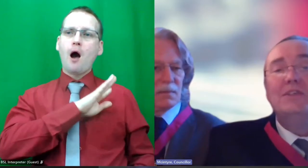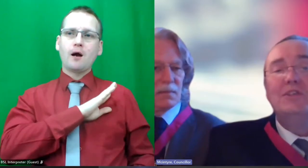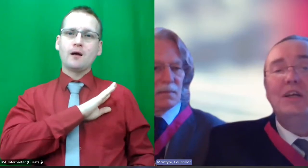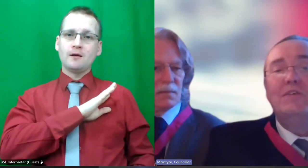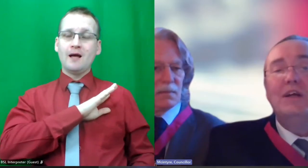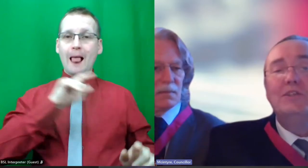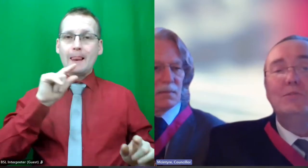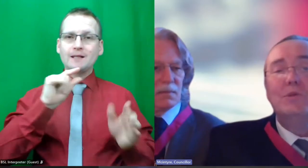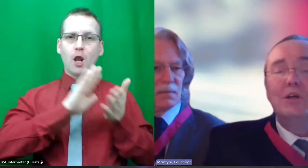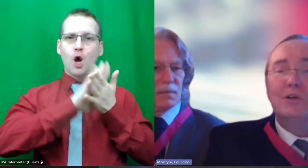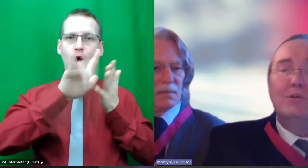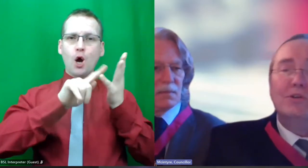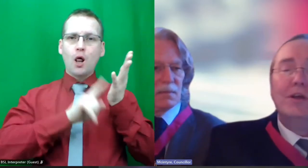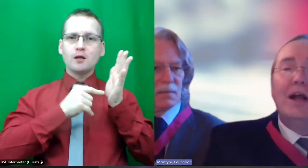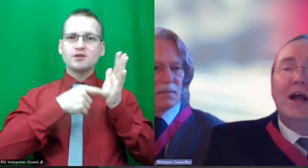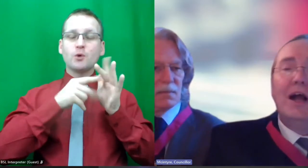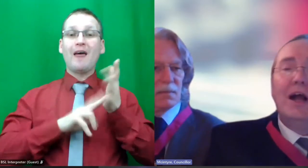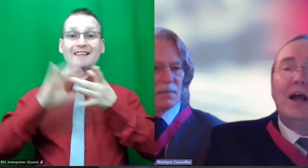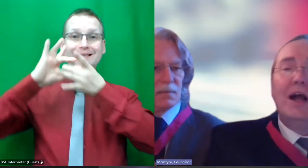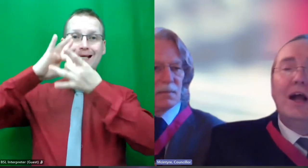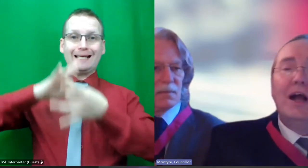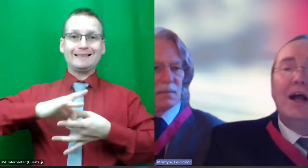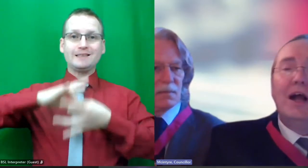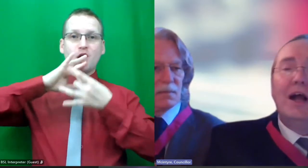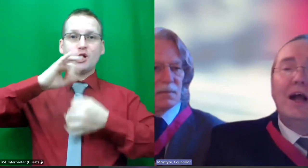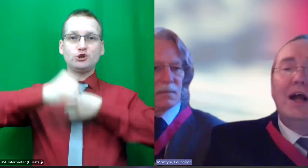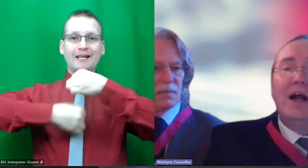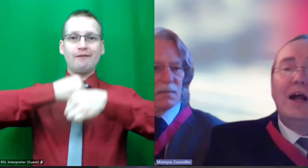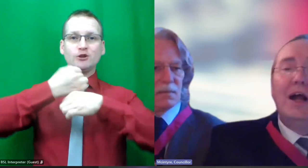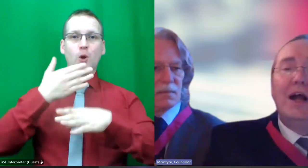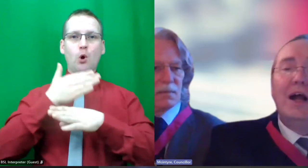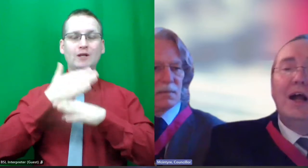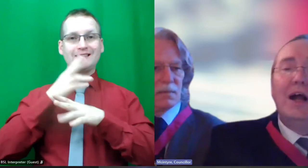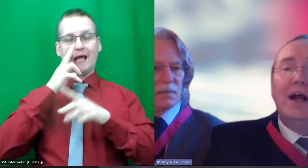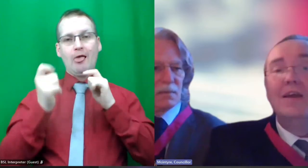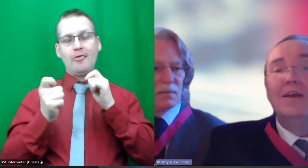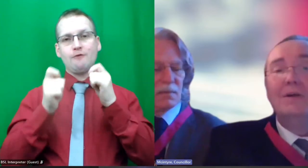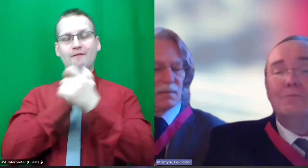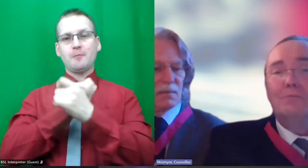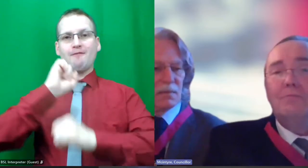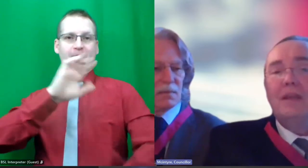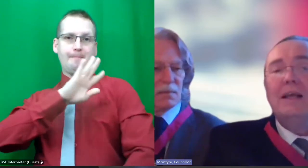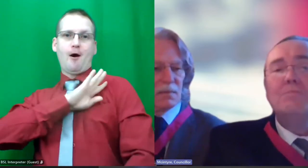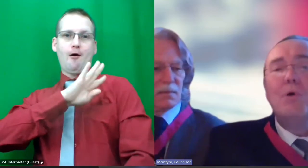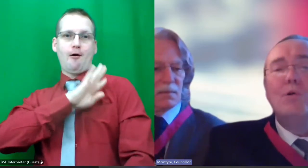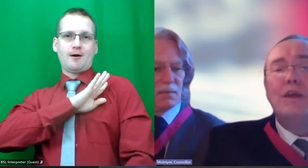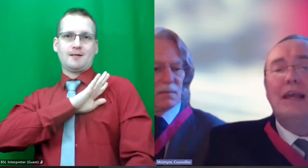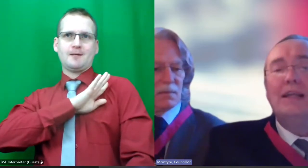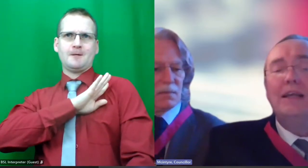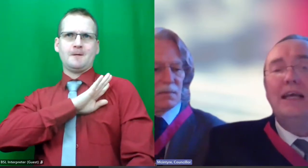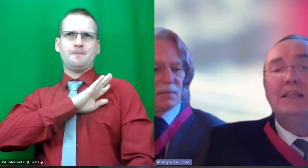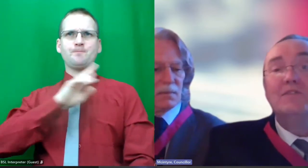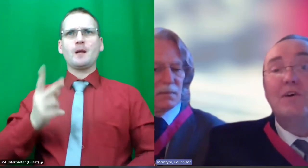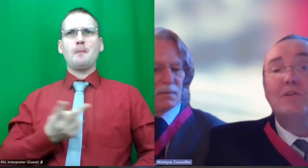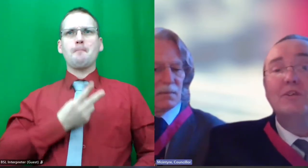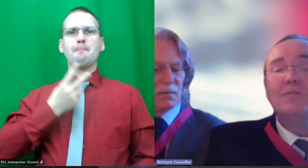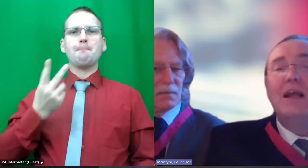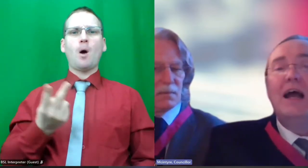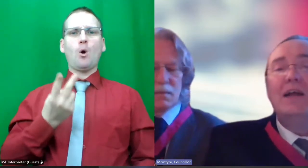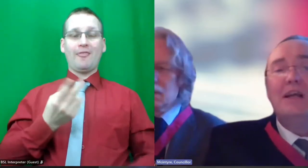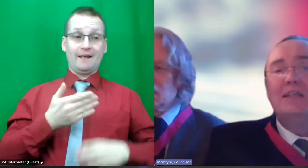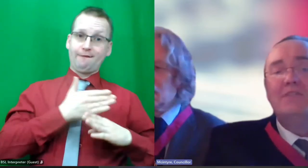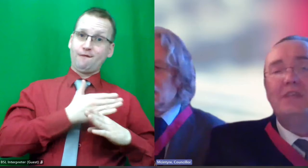was intergenerational work going on that would see the reclamation of their park, both in its